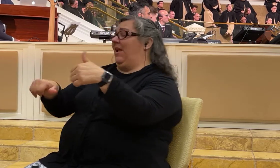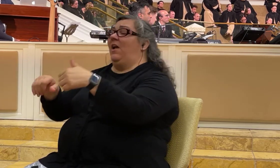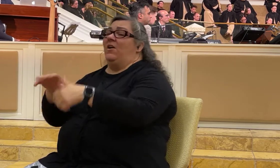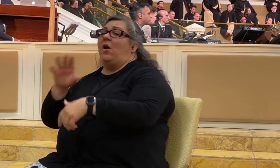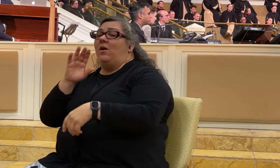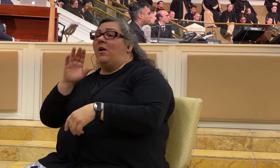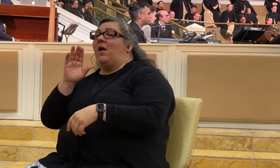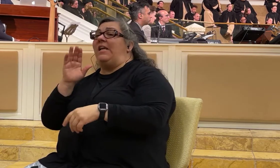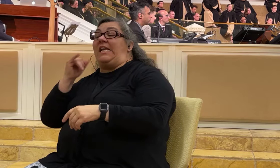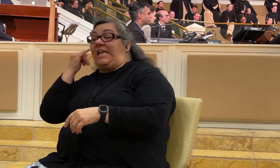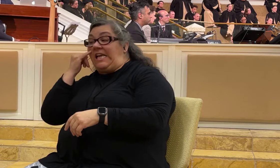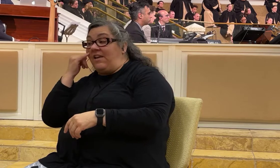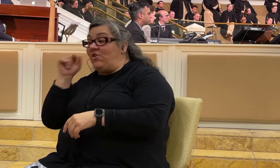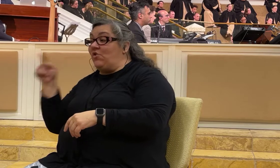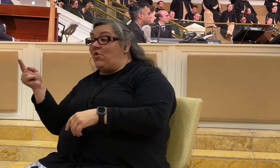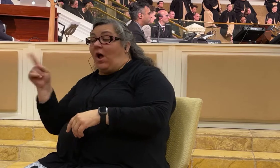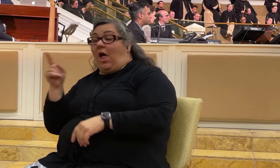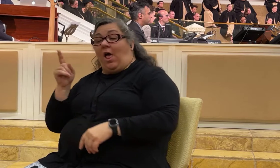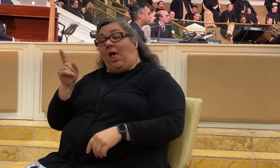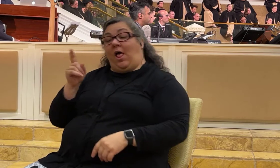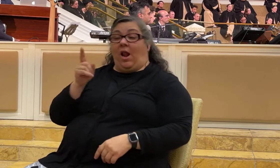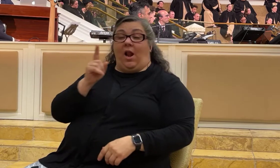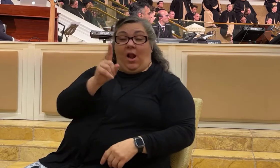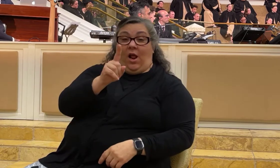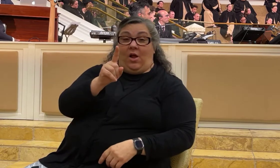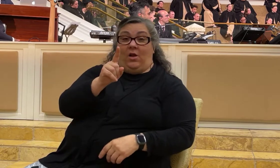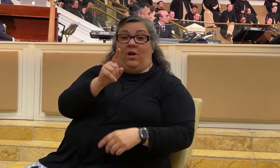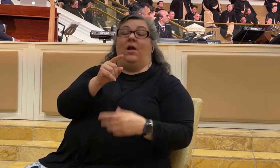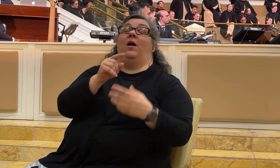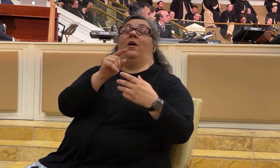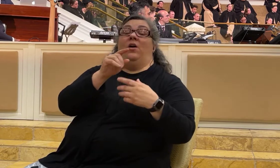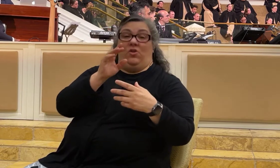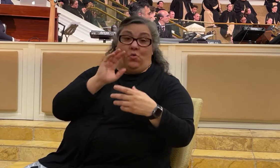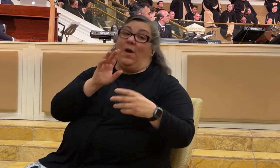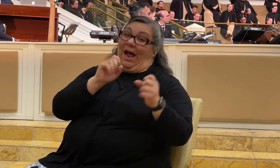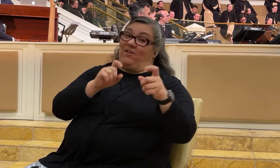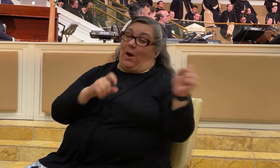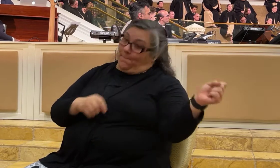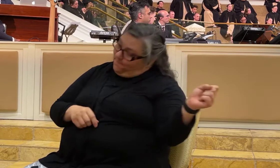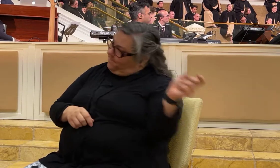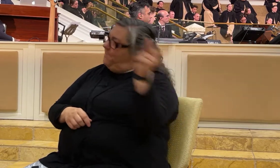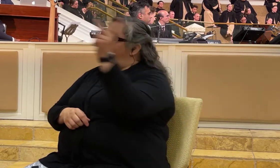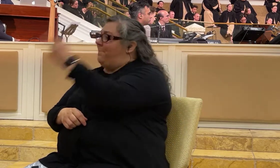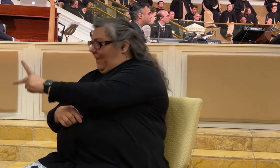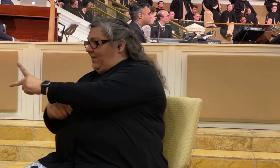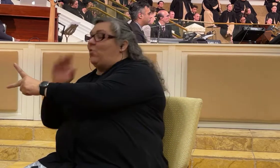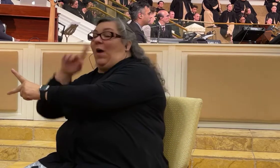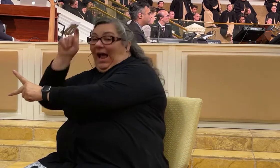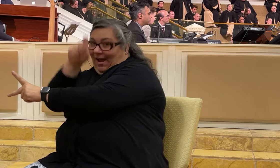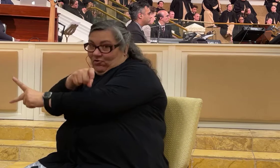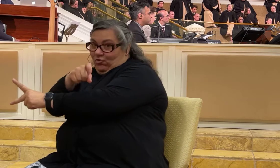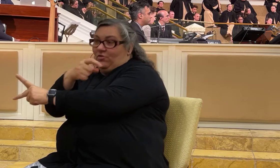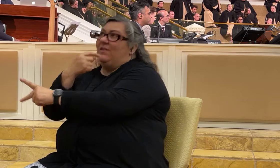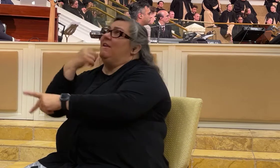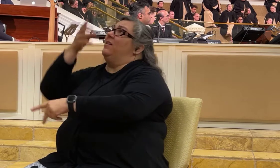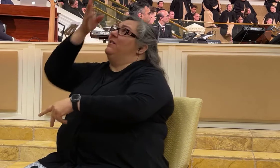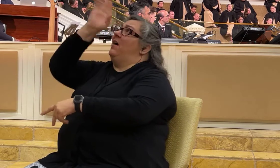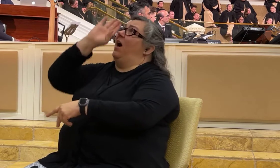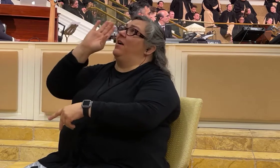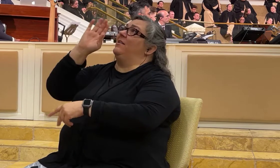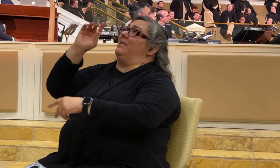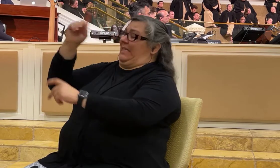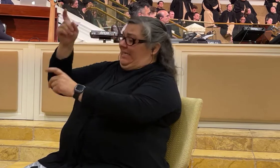point that if you ever get there, you're going to have to come back to this point, and you're going to have to say, God, give me